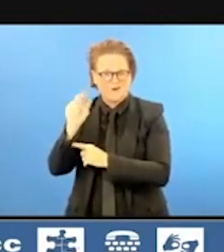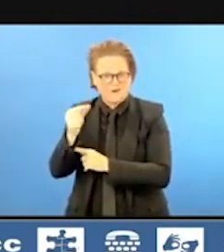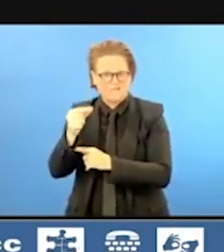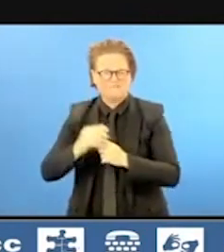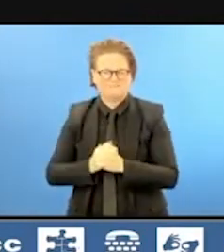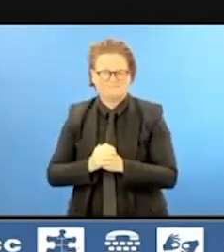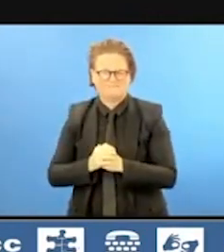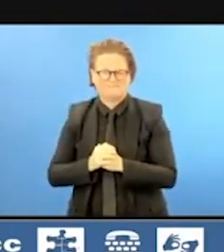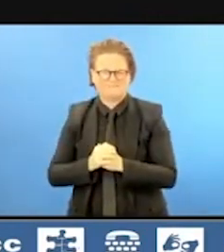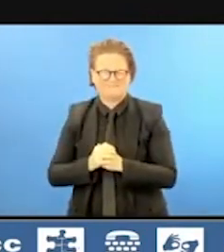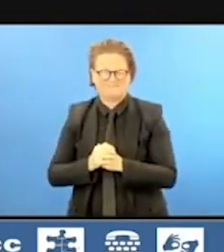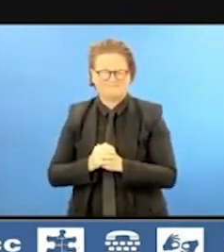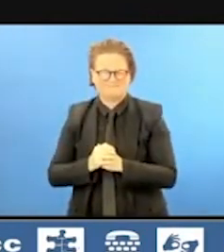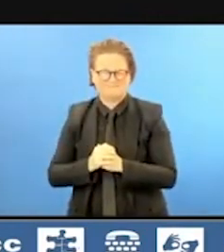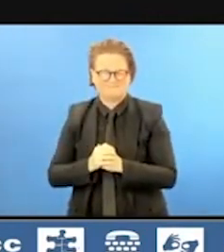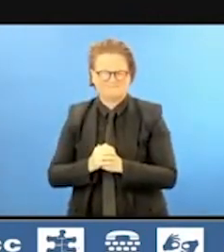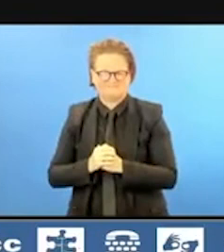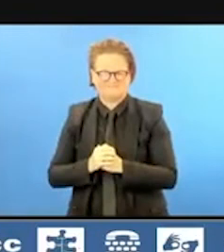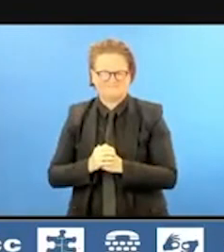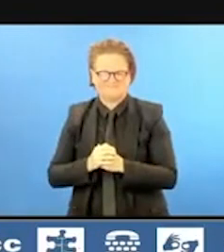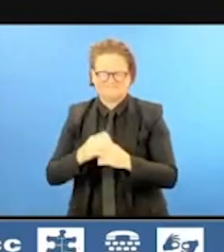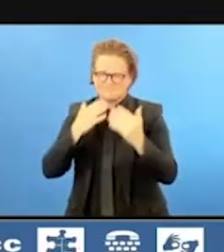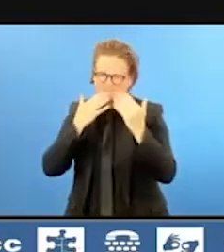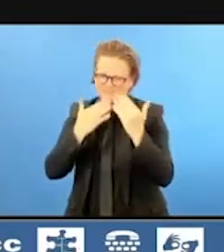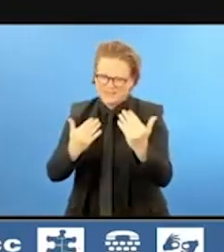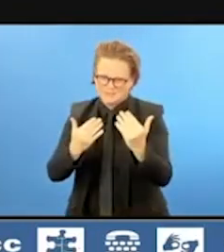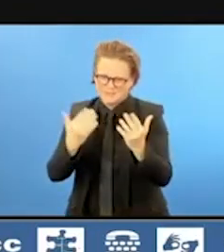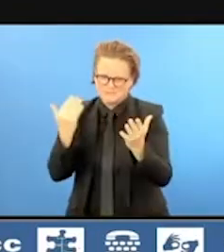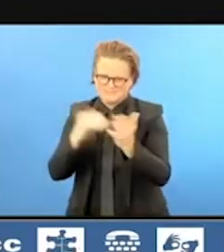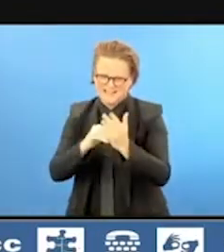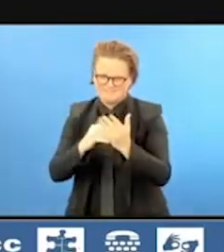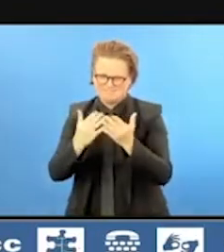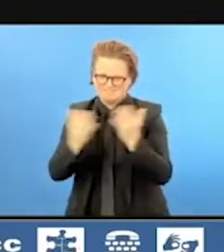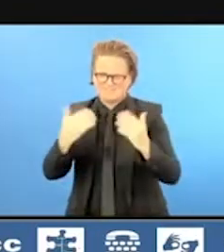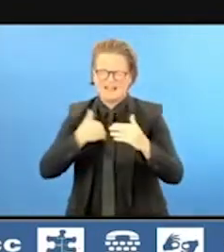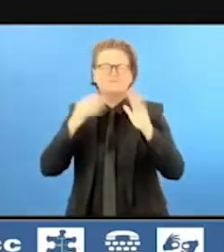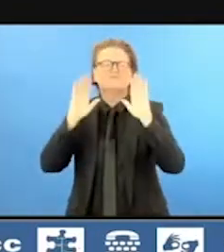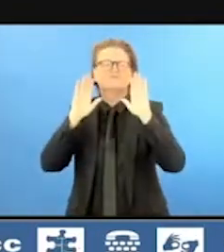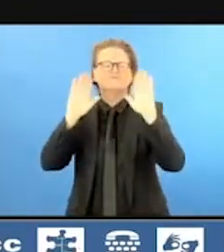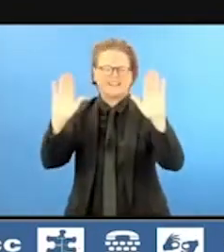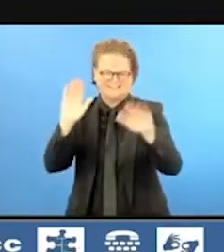mod@sfgov.org. Thank you again, everyone, and have a great evening. Take care.